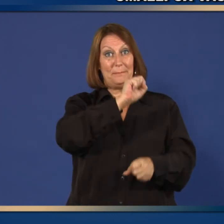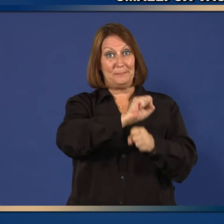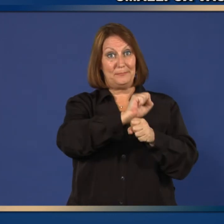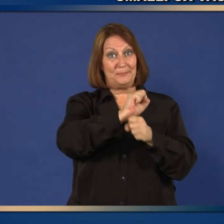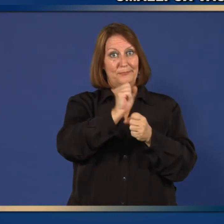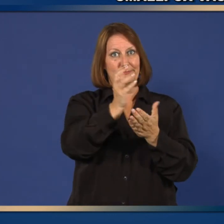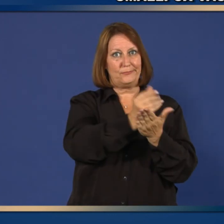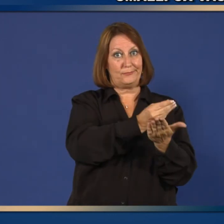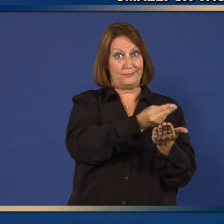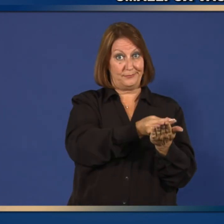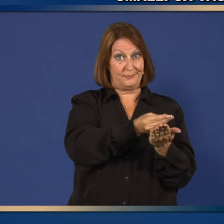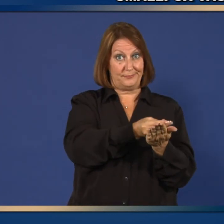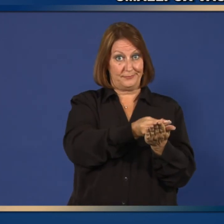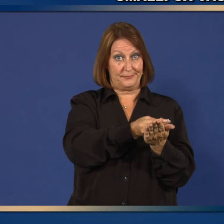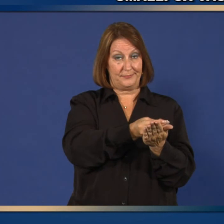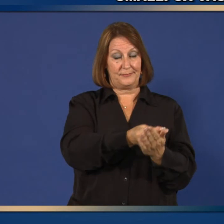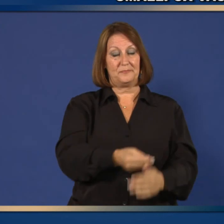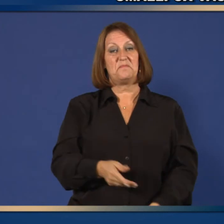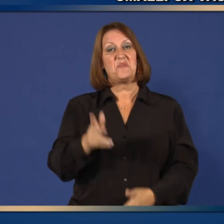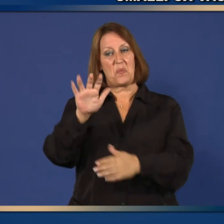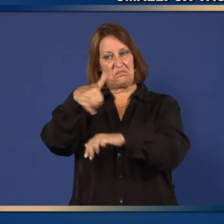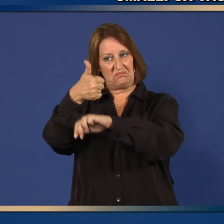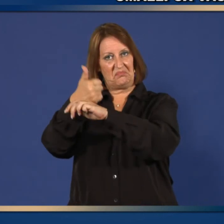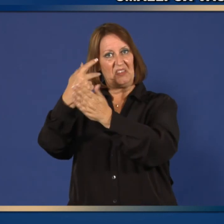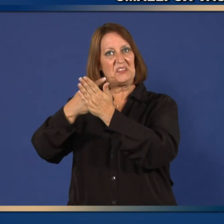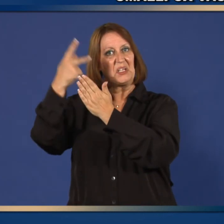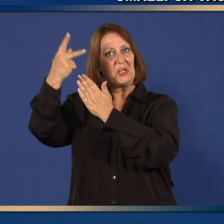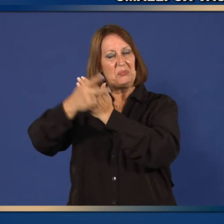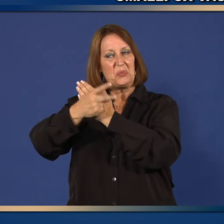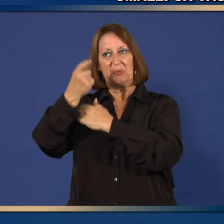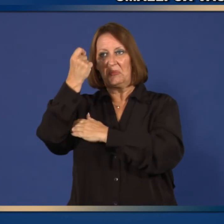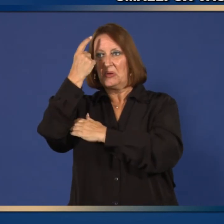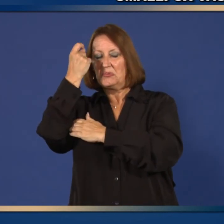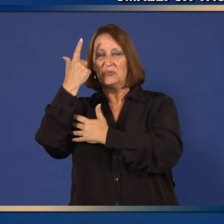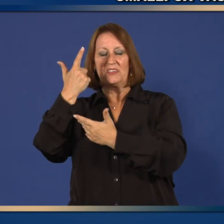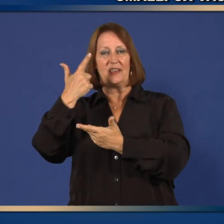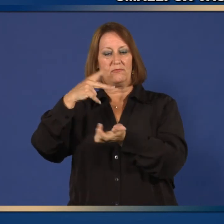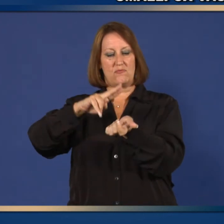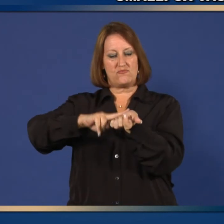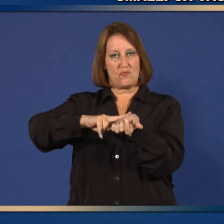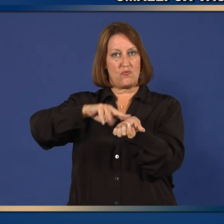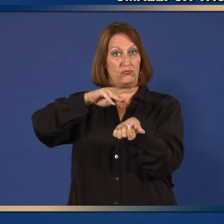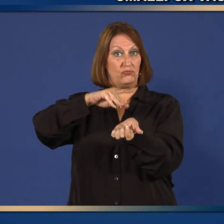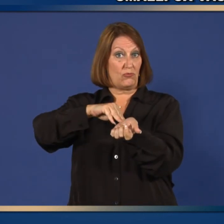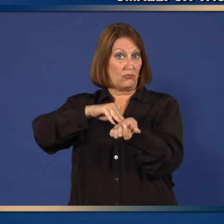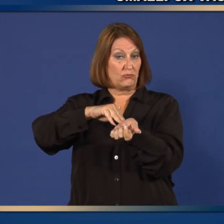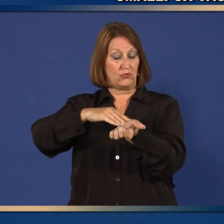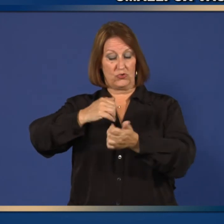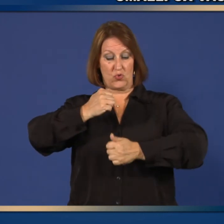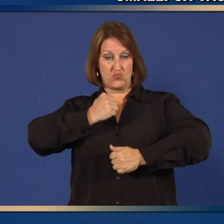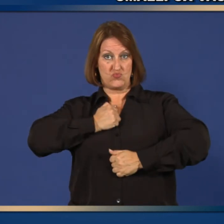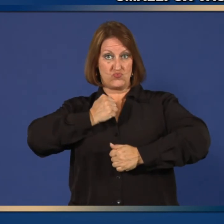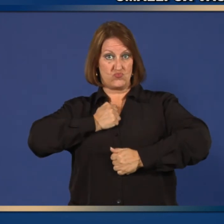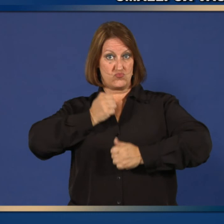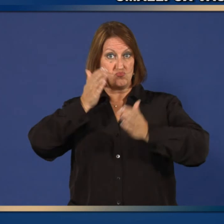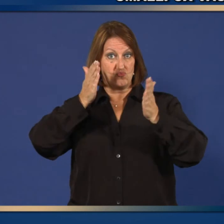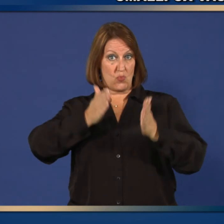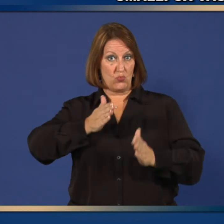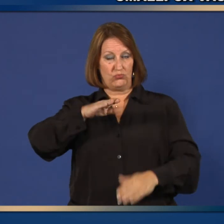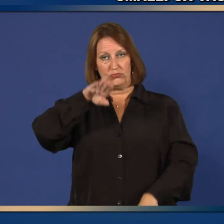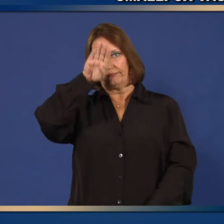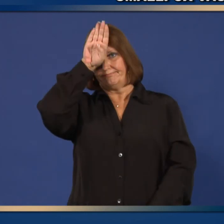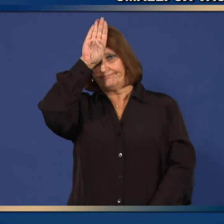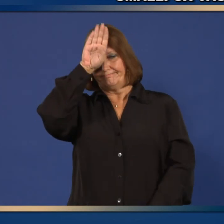This program was created to compensate certain people, such as healthcare workers and